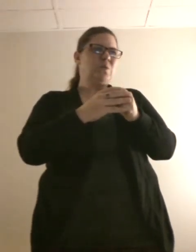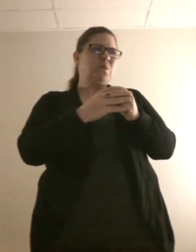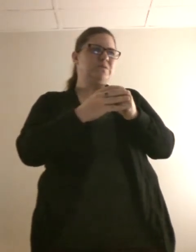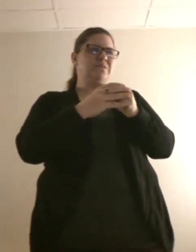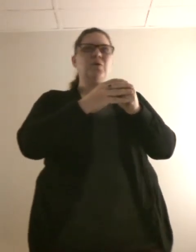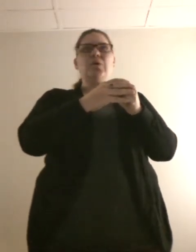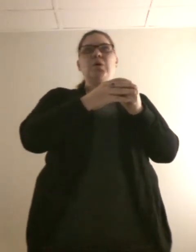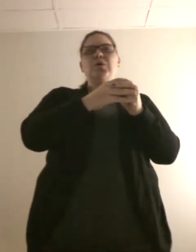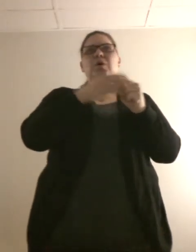Adam.